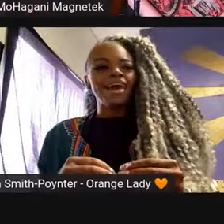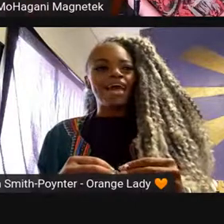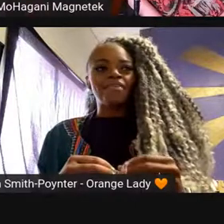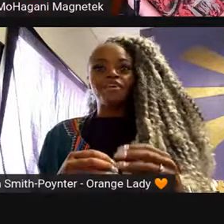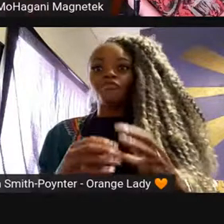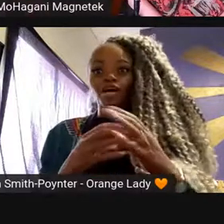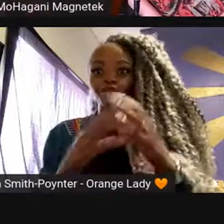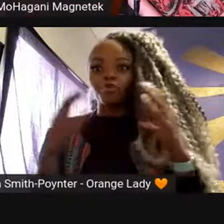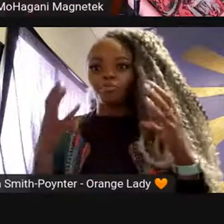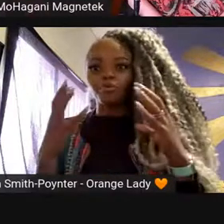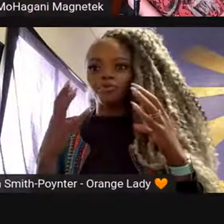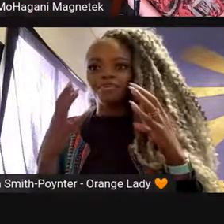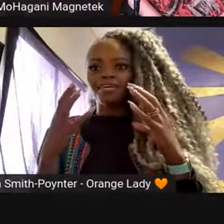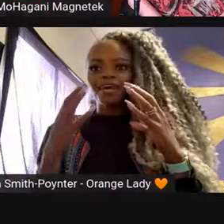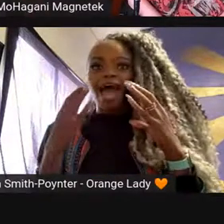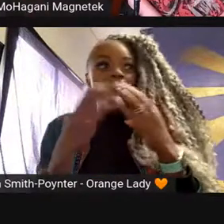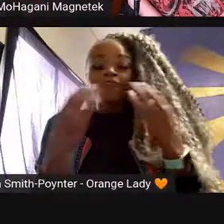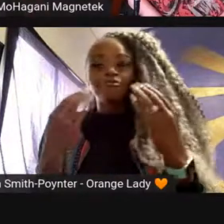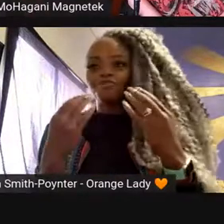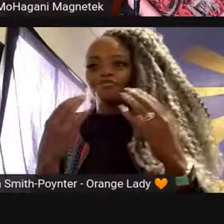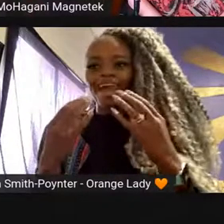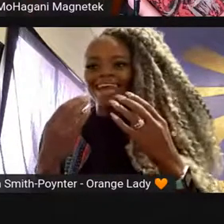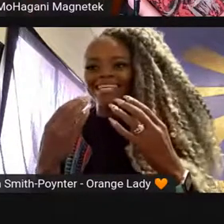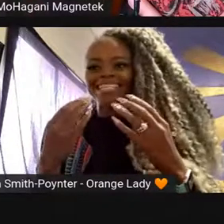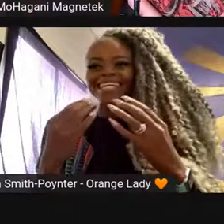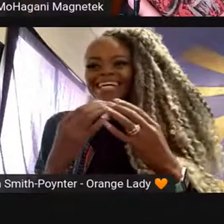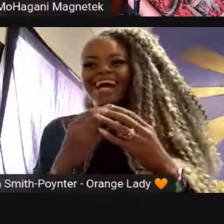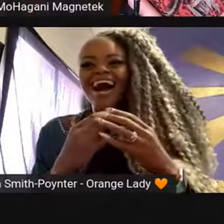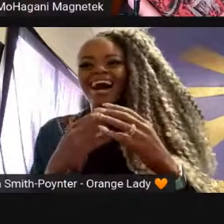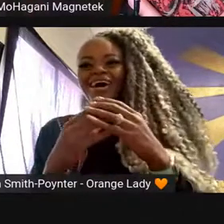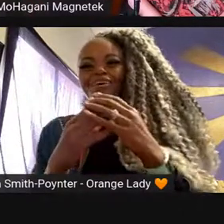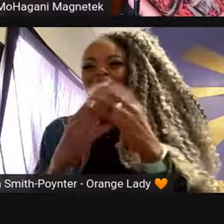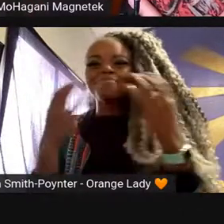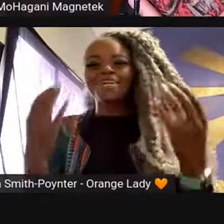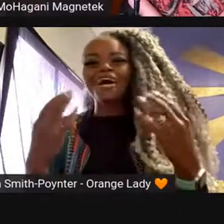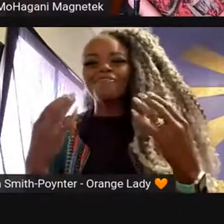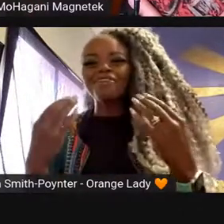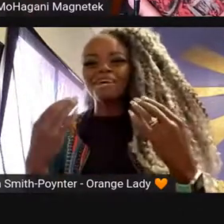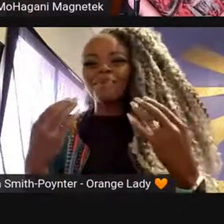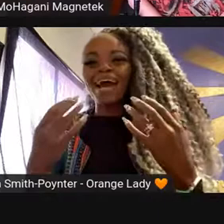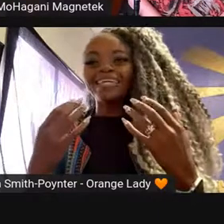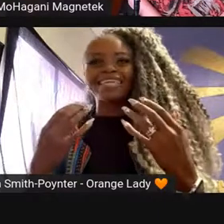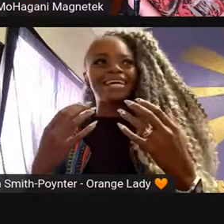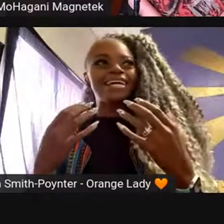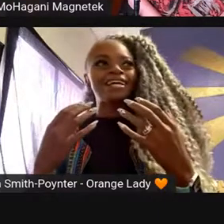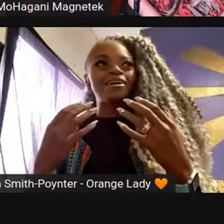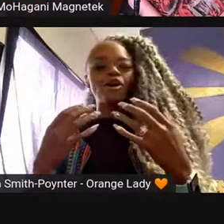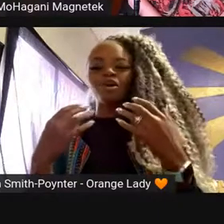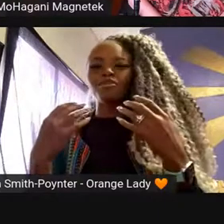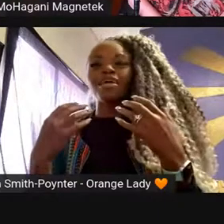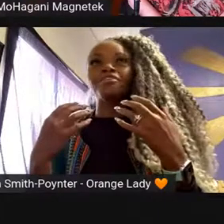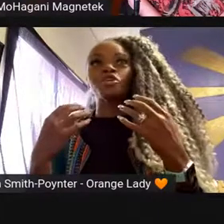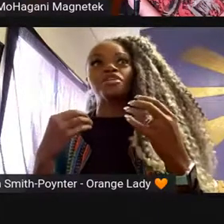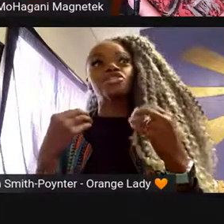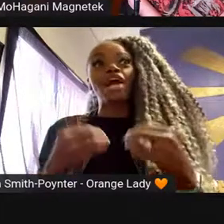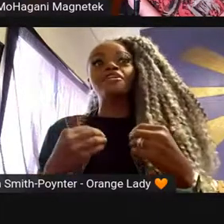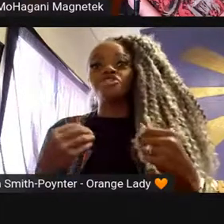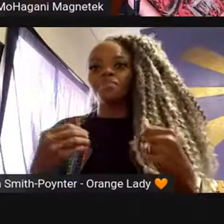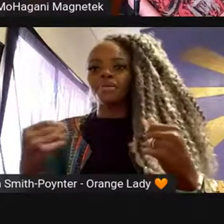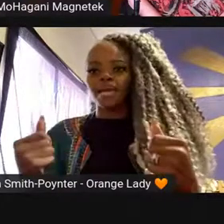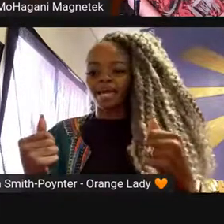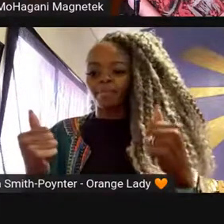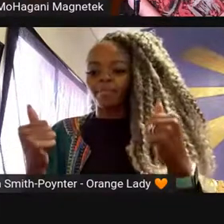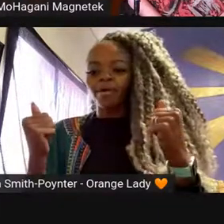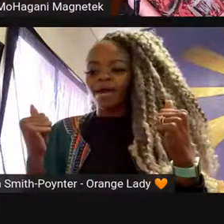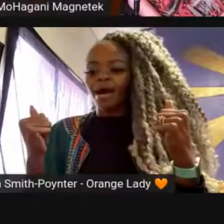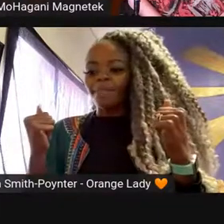way. And then you've also removed half of your face being covered in a mask. And so the challenge